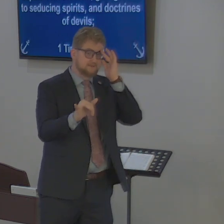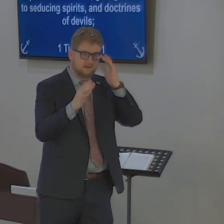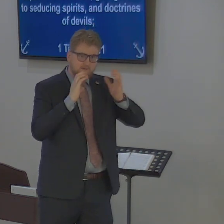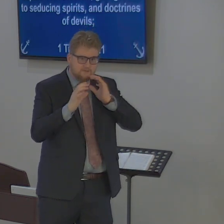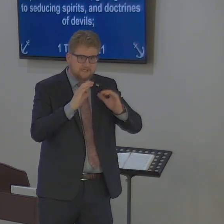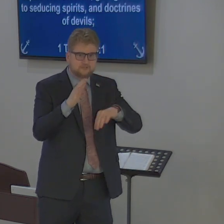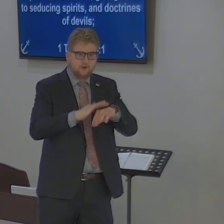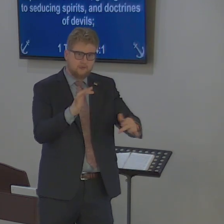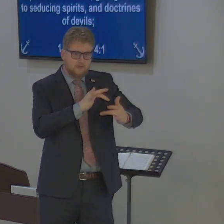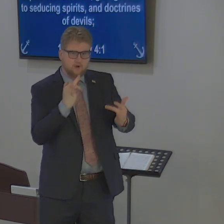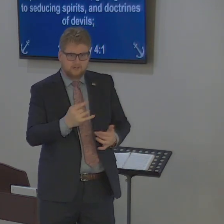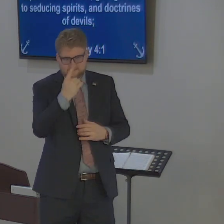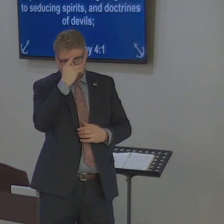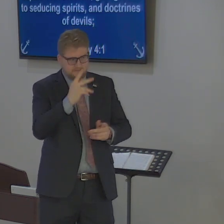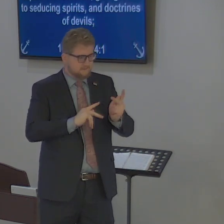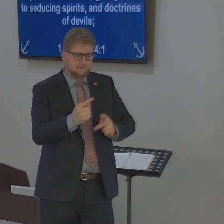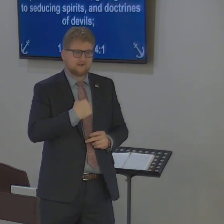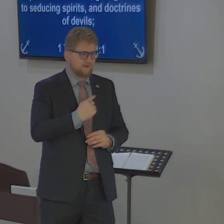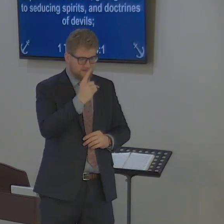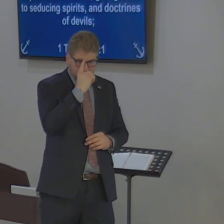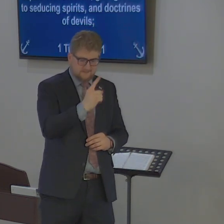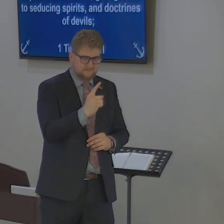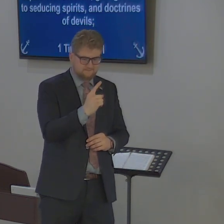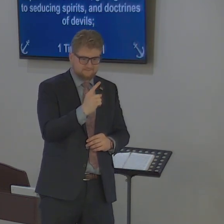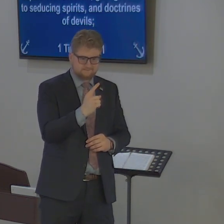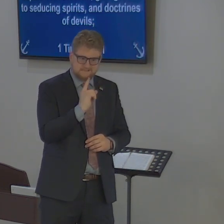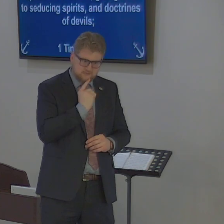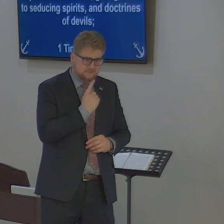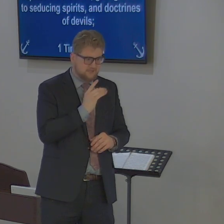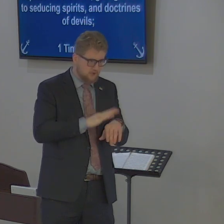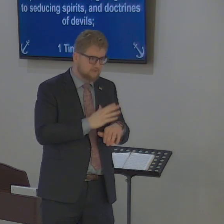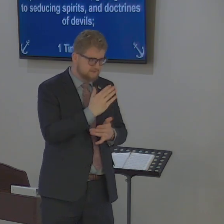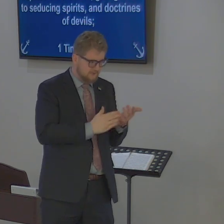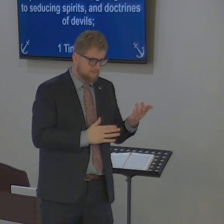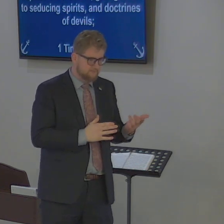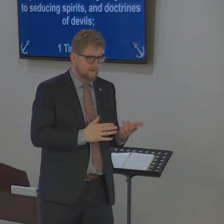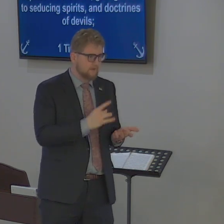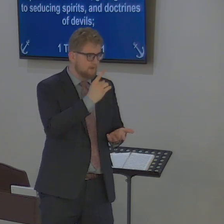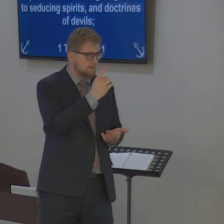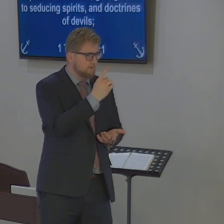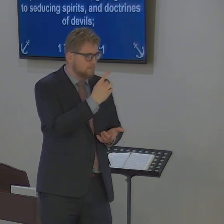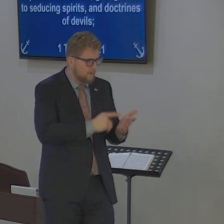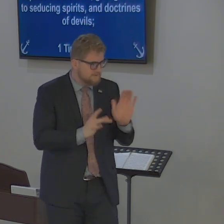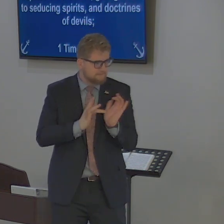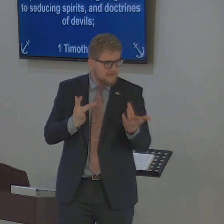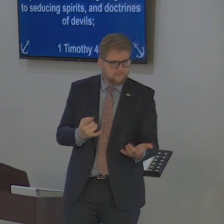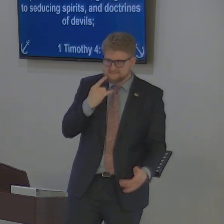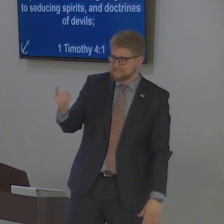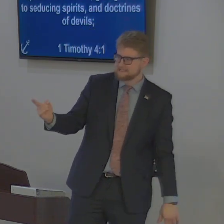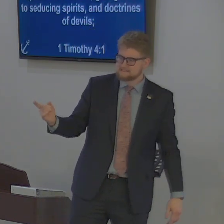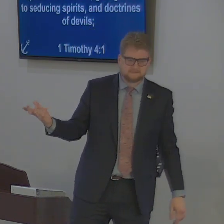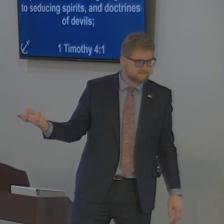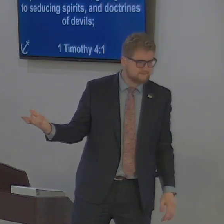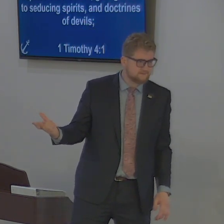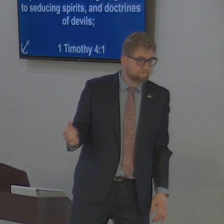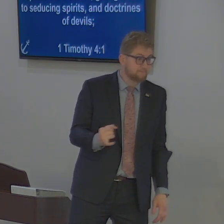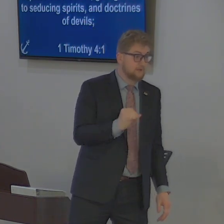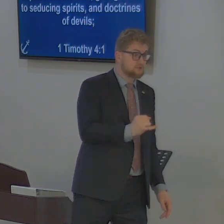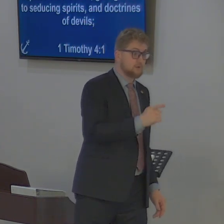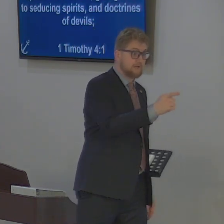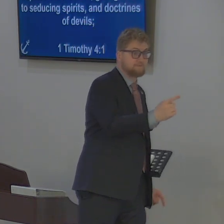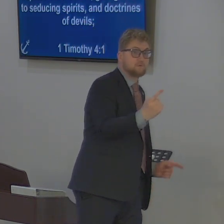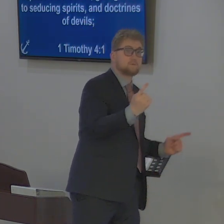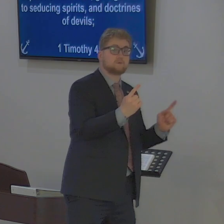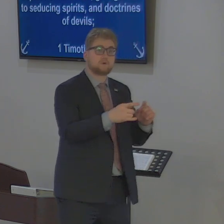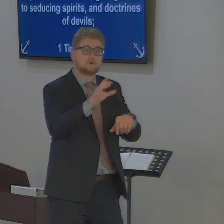of individuals, and I think sincerely on some of them. And I say, well, what does that thing say? And if you go to the church, you say,